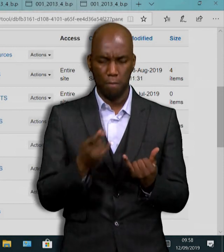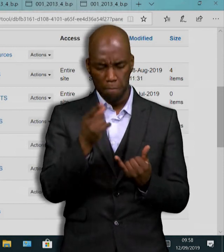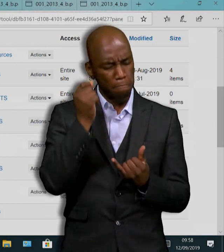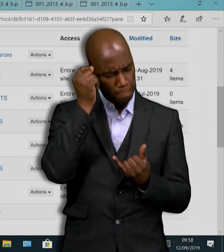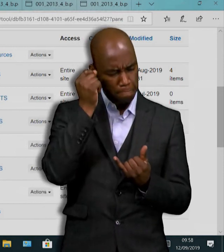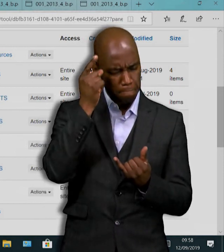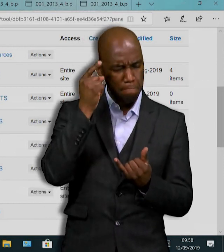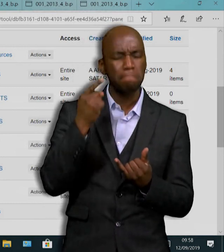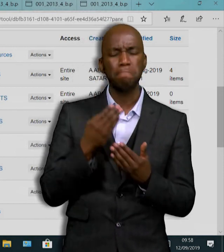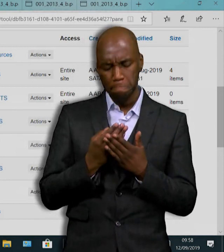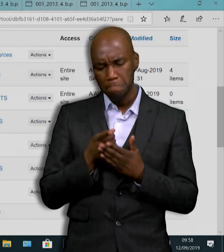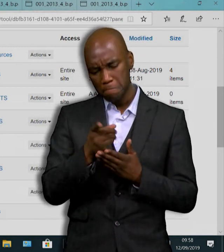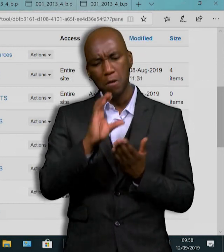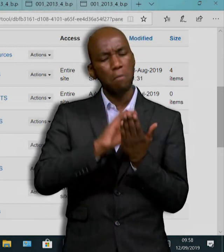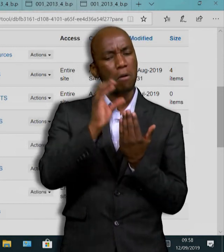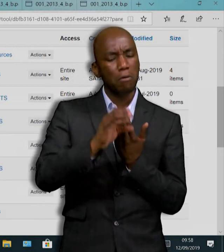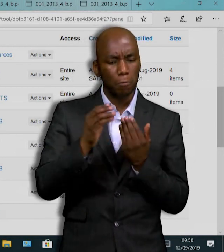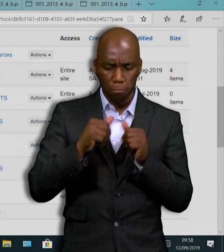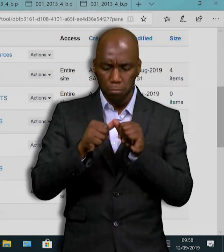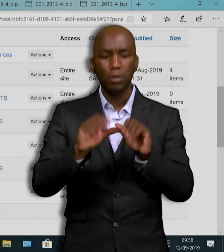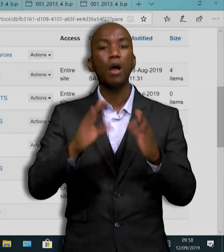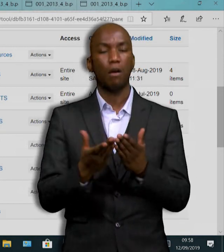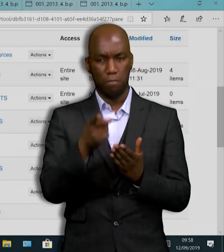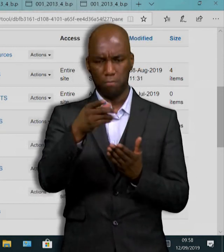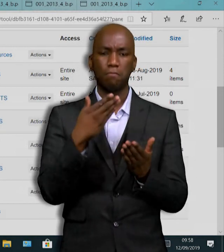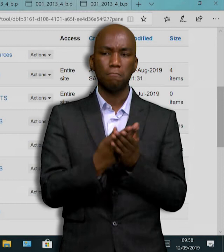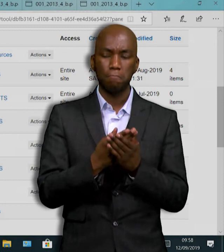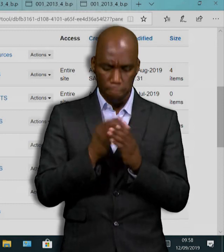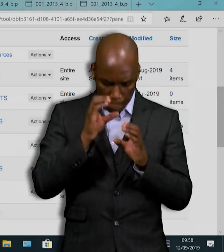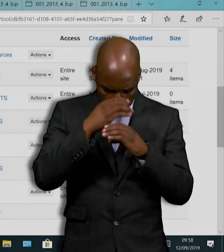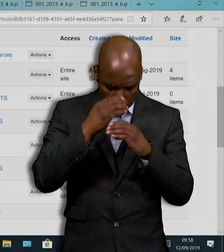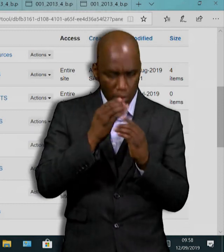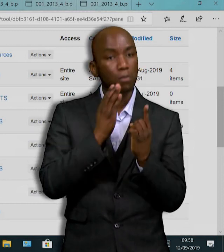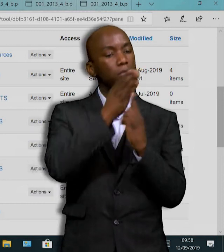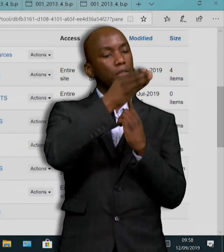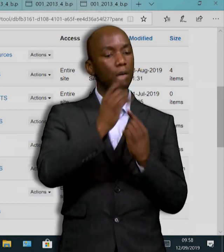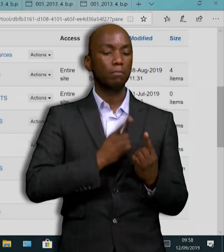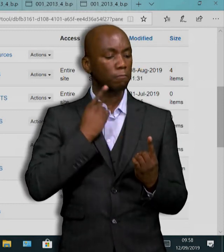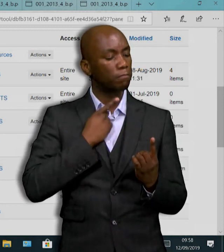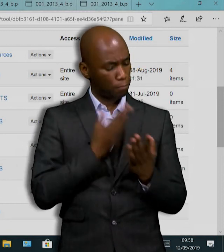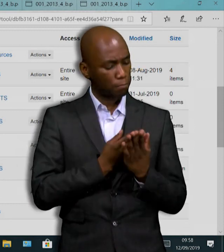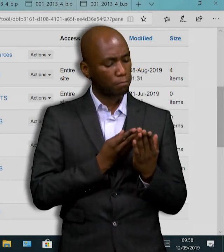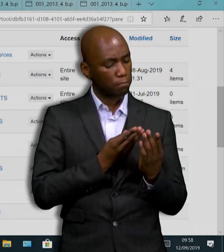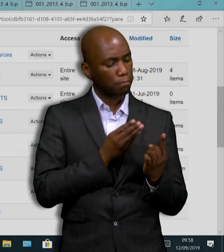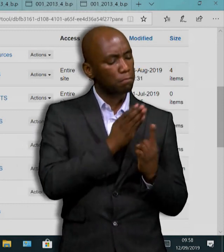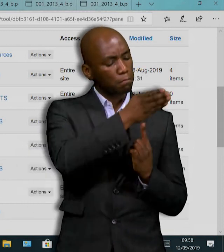Now that you have an idea of how the site is structured, you can check out all the other tabs on your